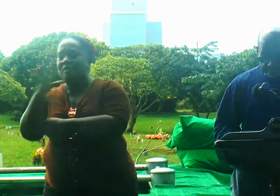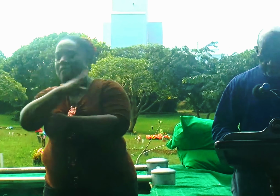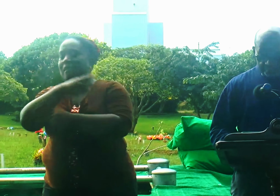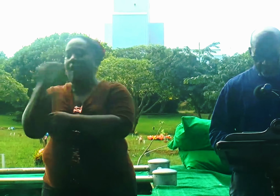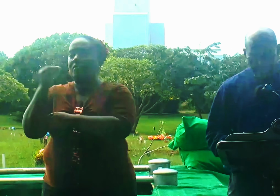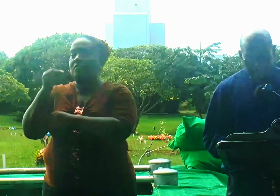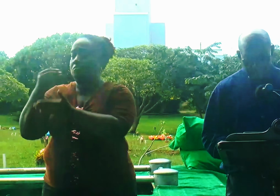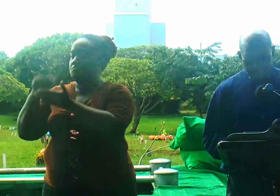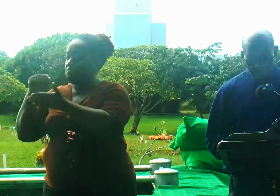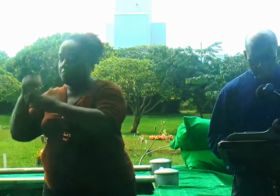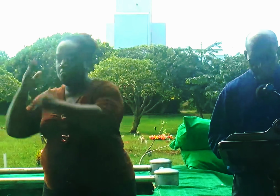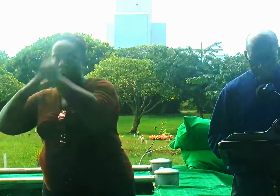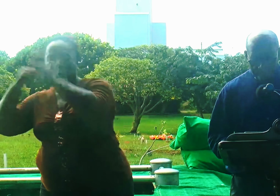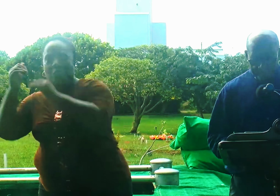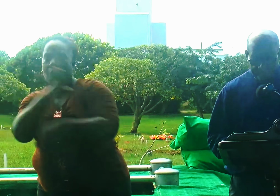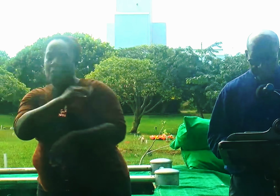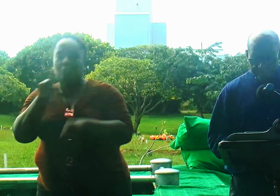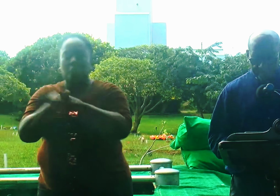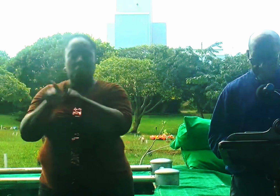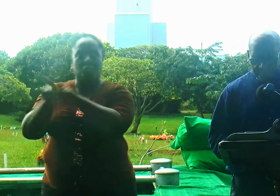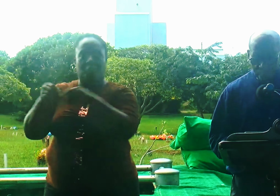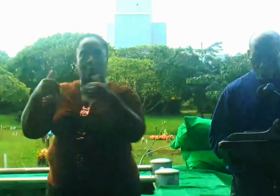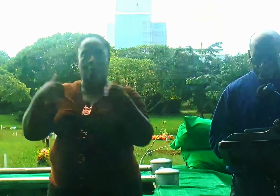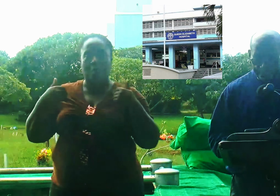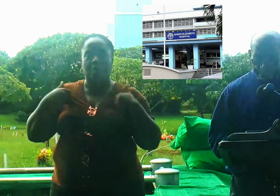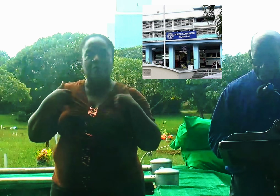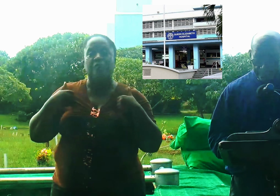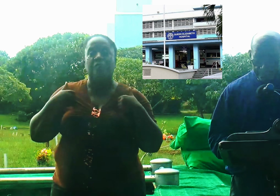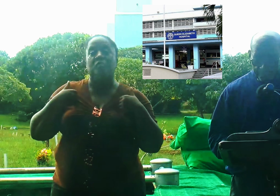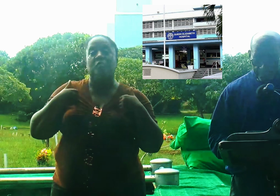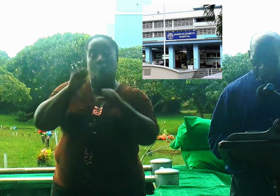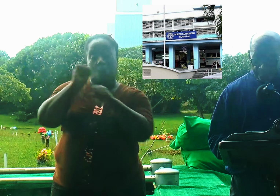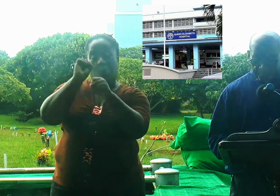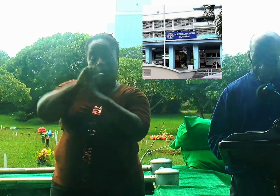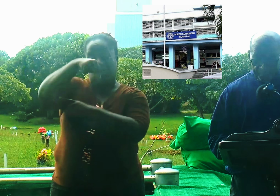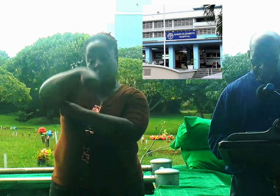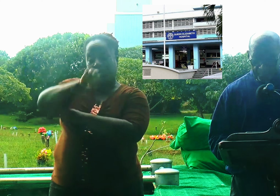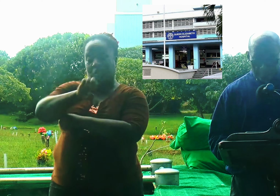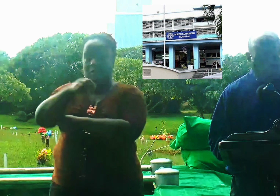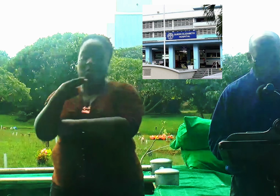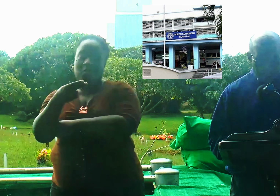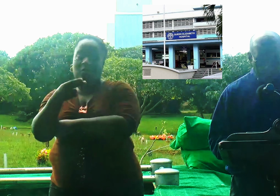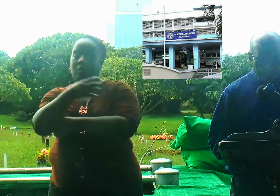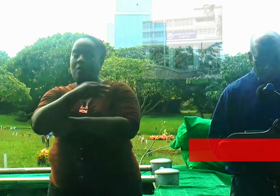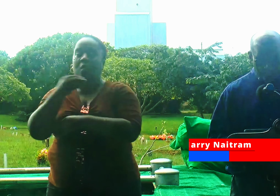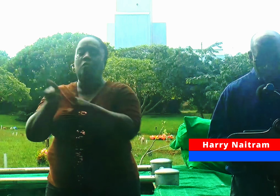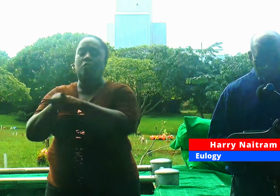building. He also had a stint at the QEH and finally at the